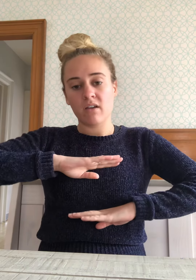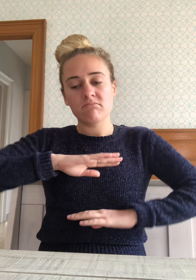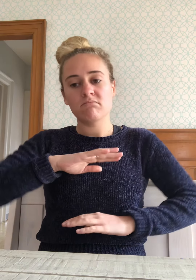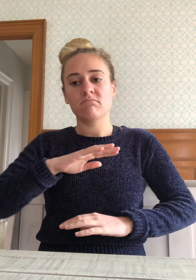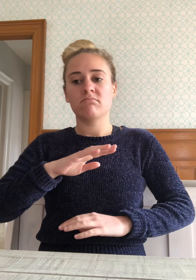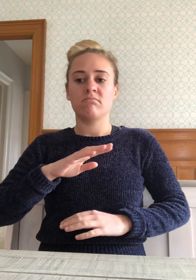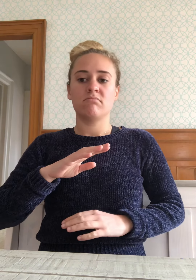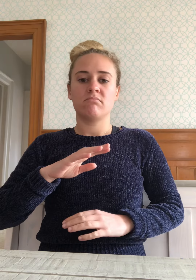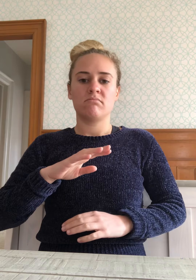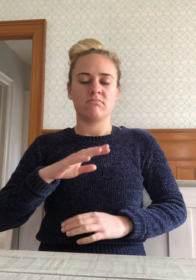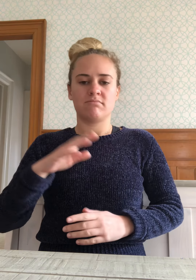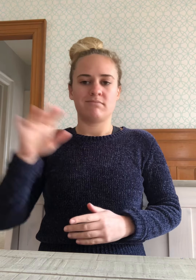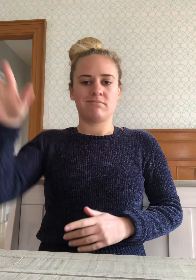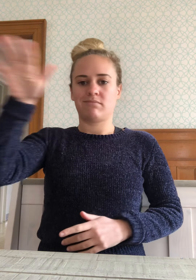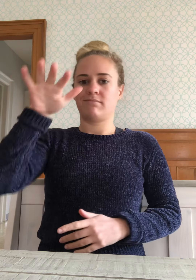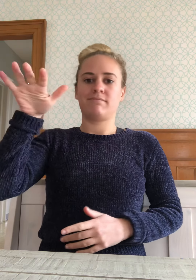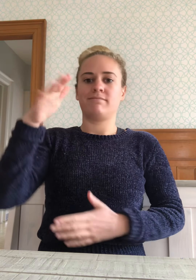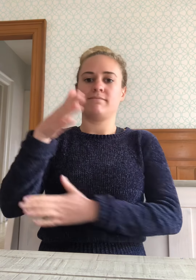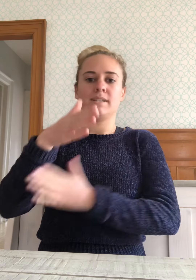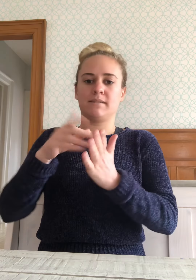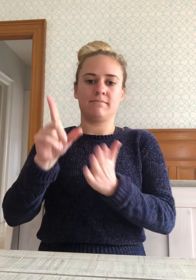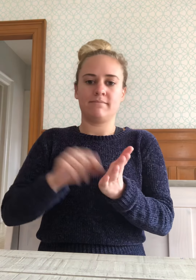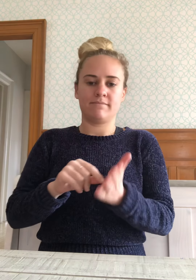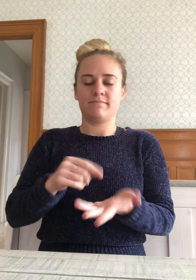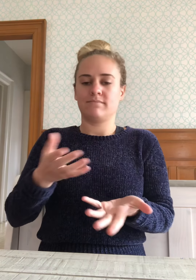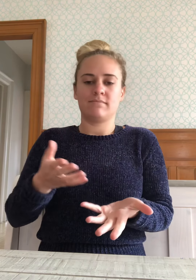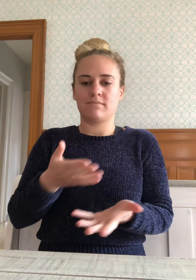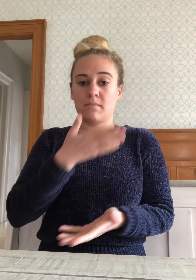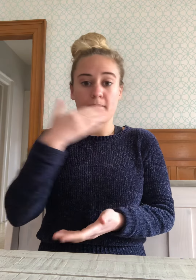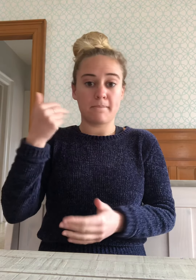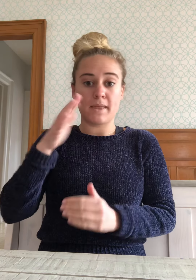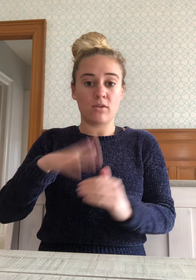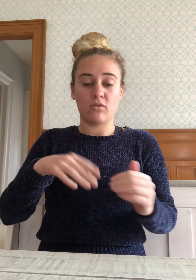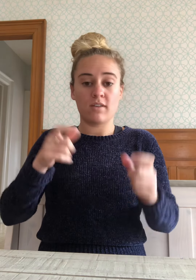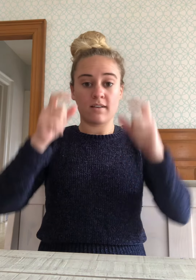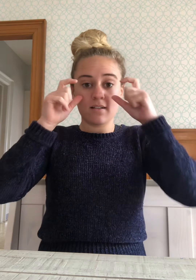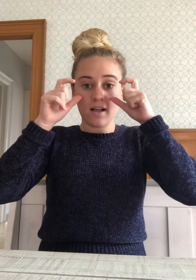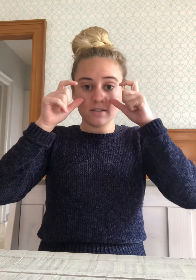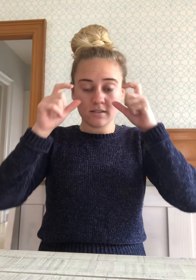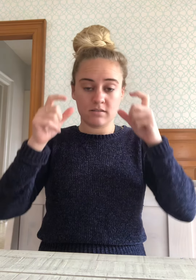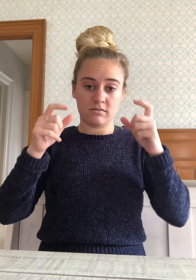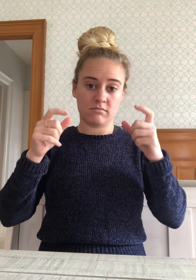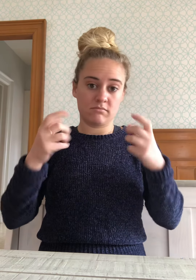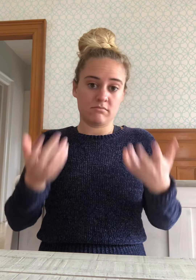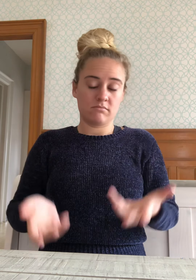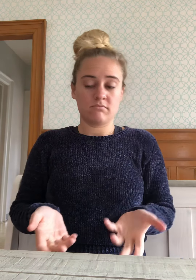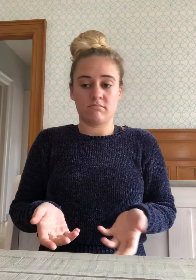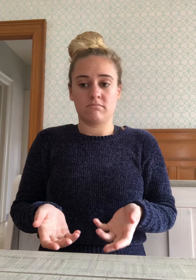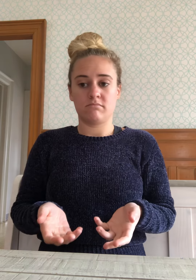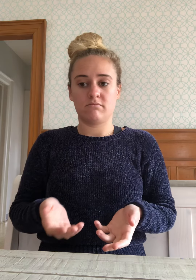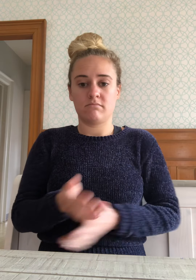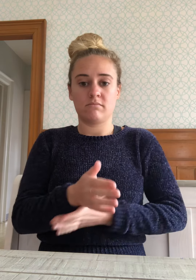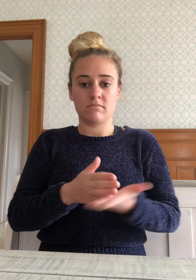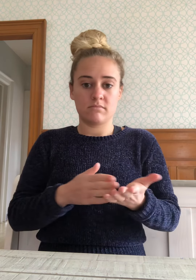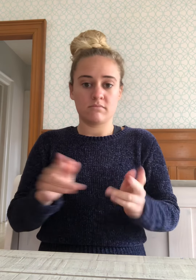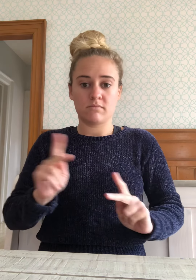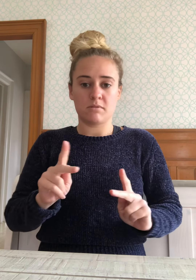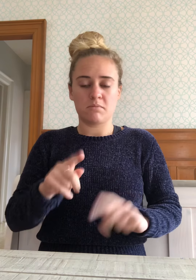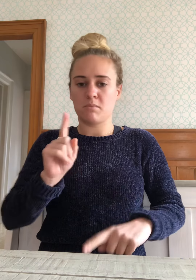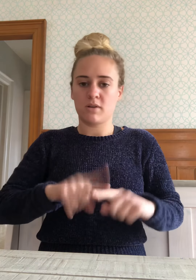according to some literature, better than the adaptation of eyeglass wearers. So, some people, they can't wear contacts. Some people can't wear glasses. They